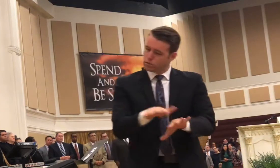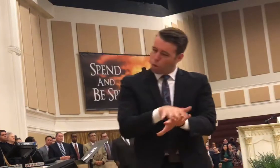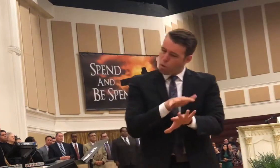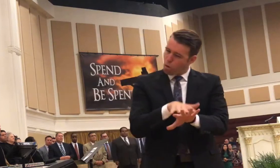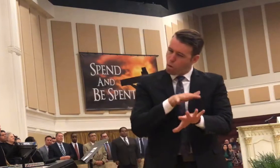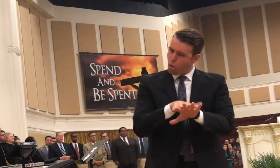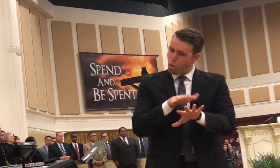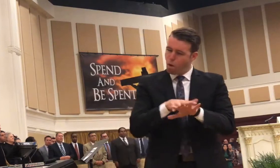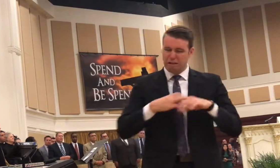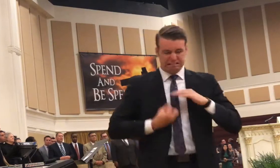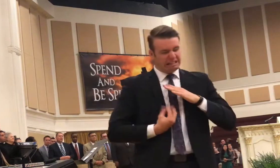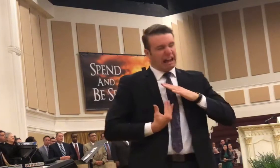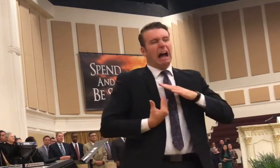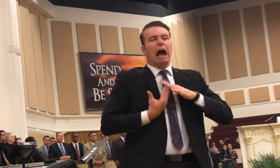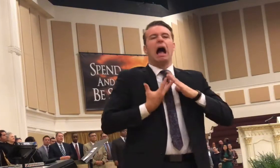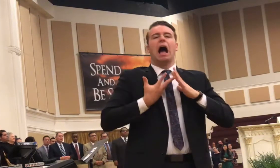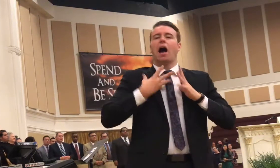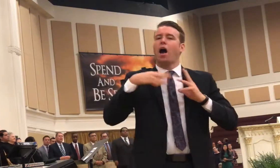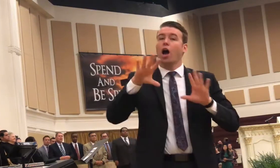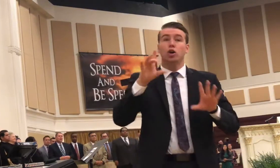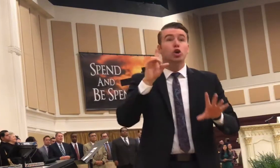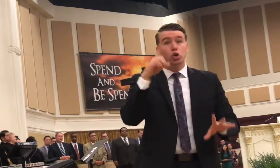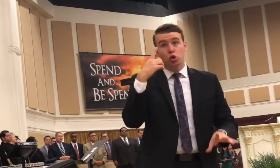put those flaring nostrils, you look like an idiot.